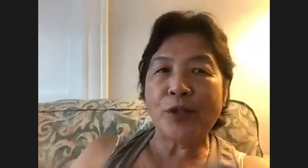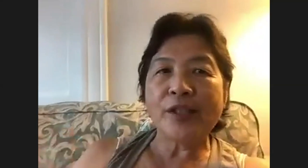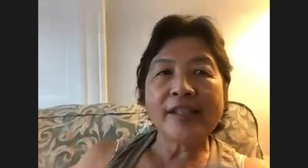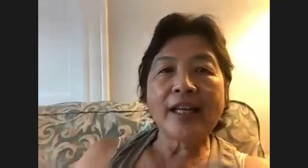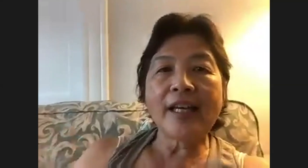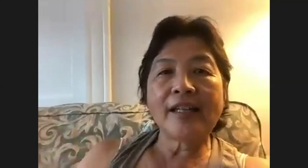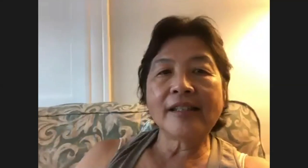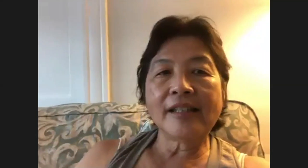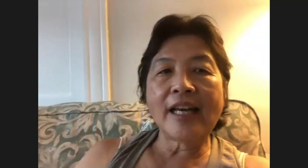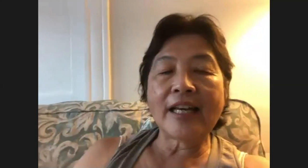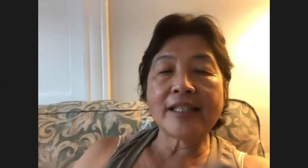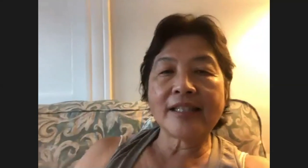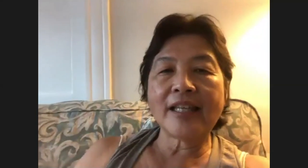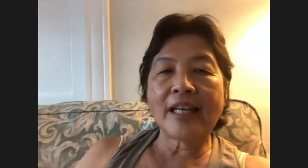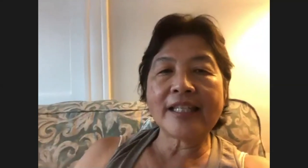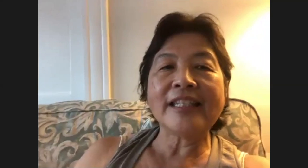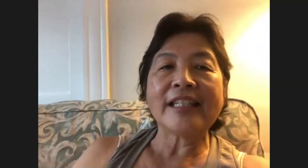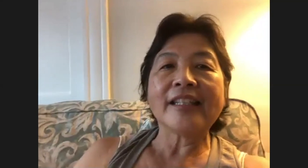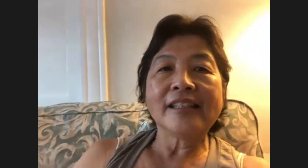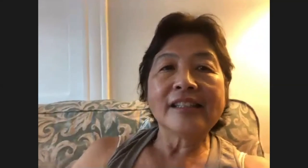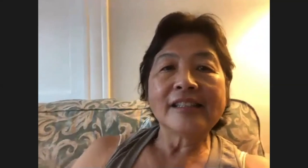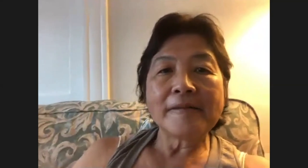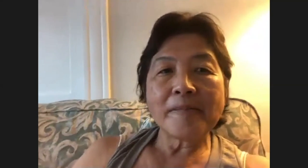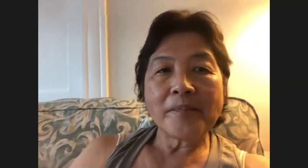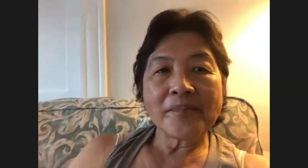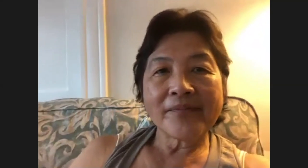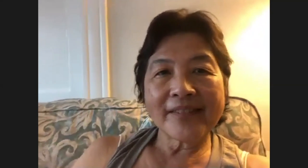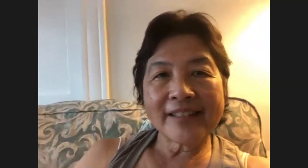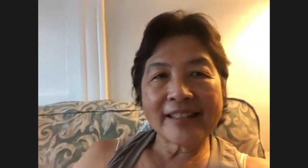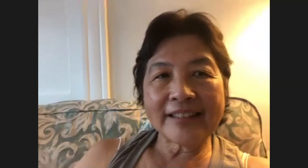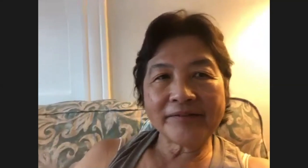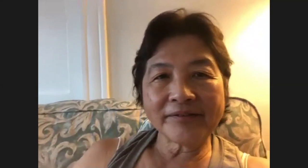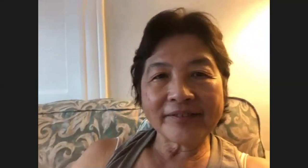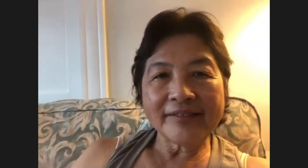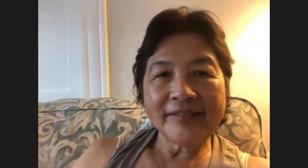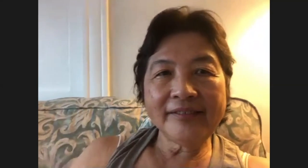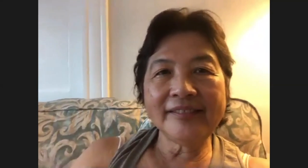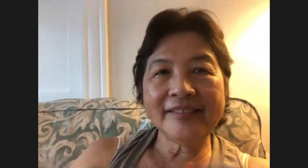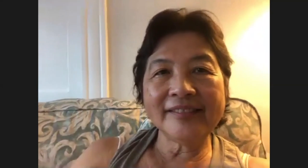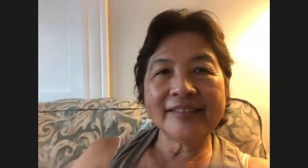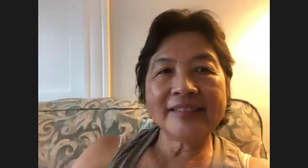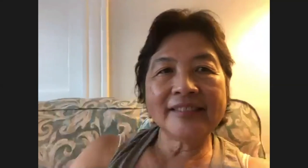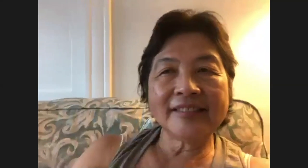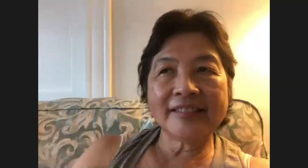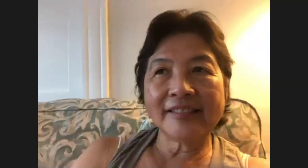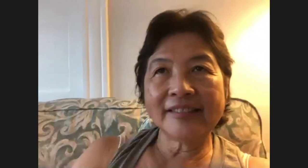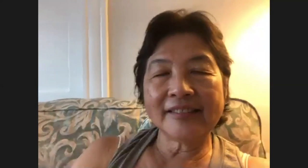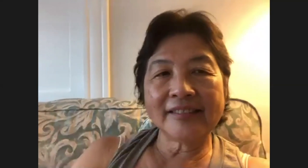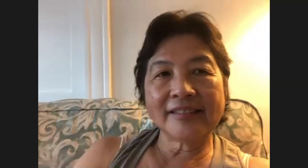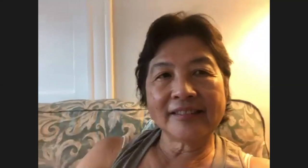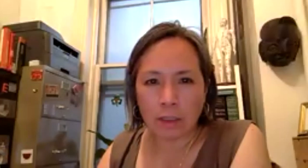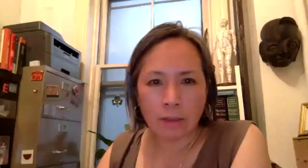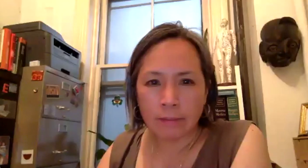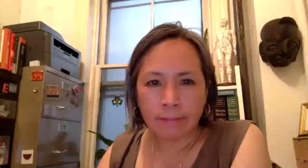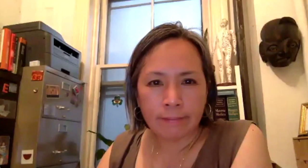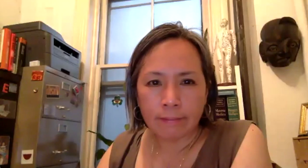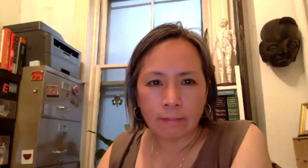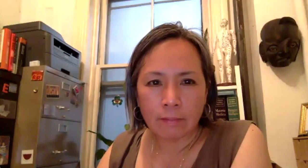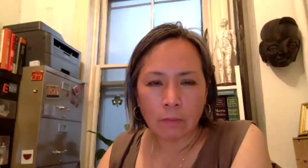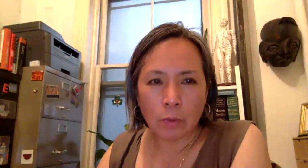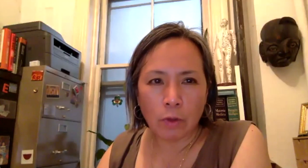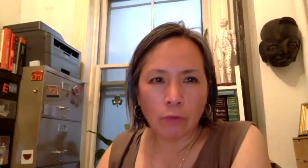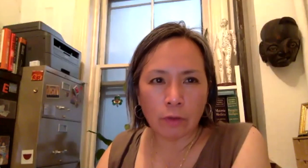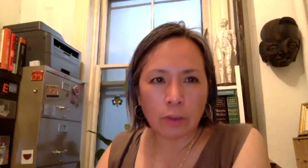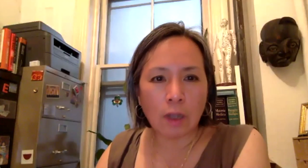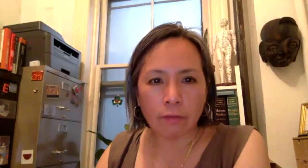food. Yeah. As healing. That's the first medicine, especially for the Southern Chinese. That's the way they took care of their families.